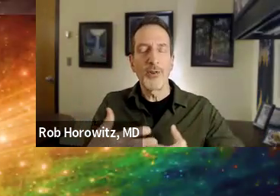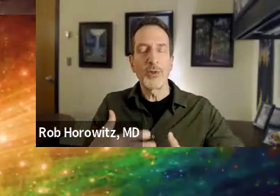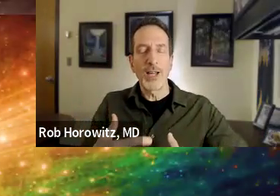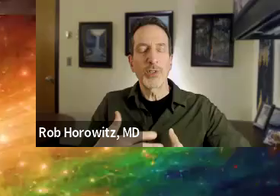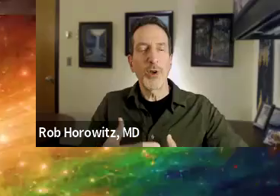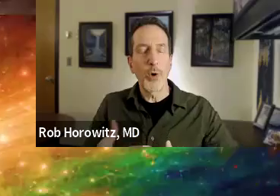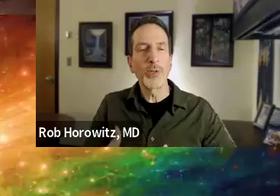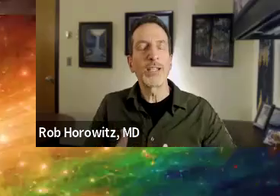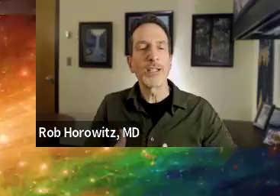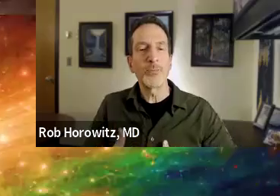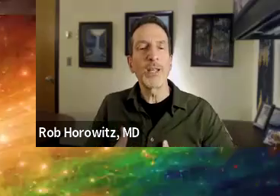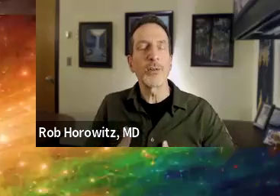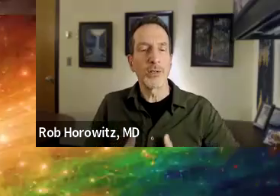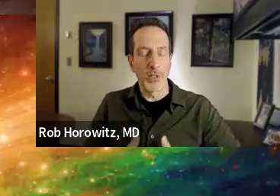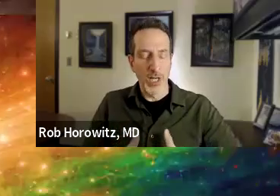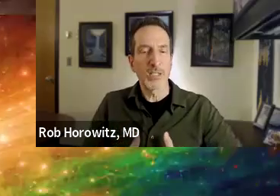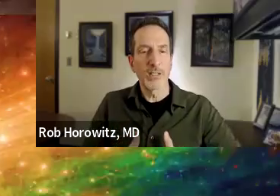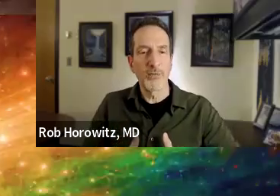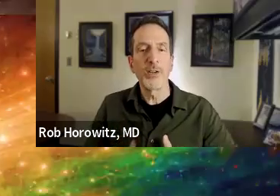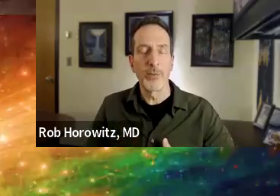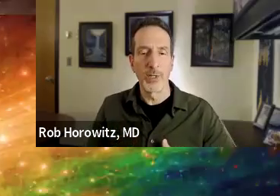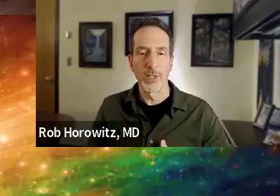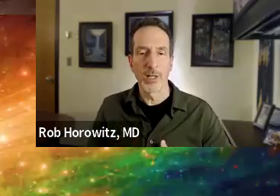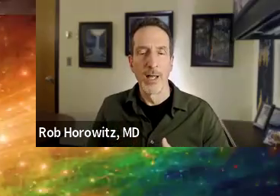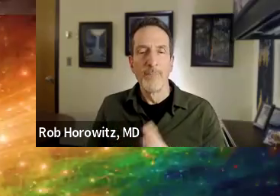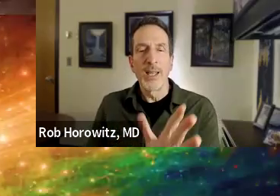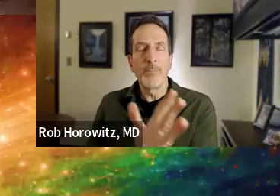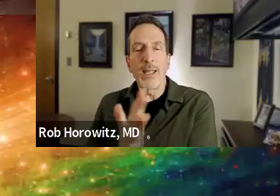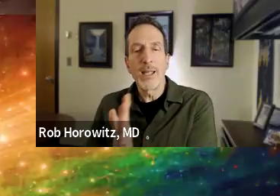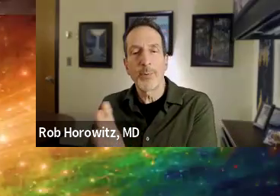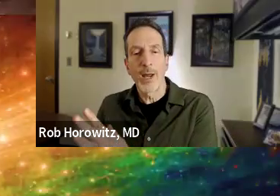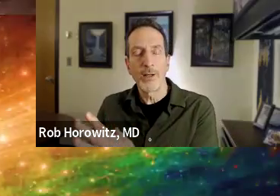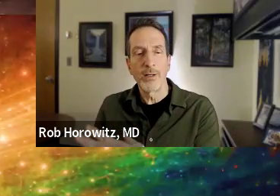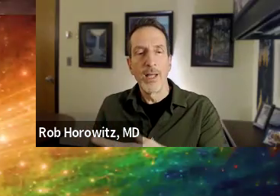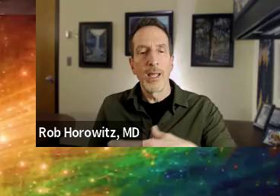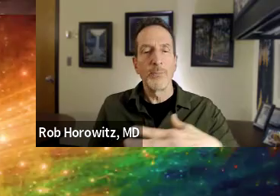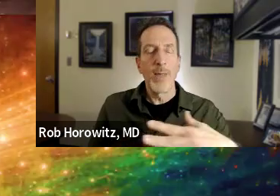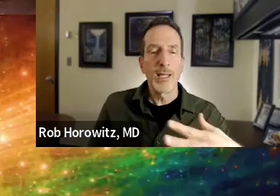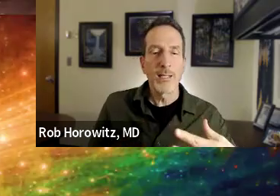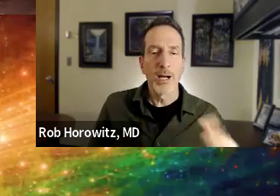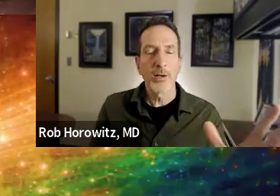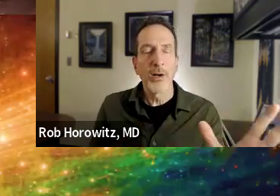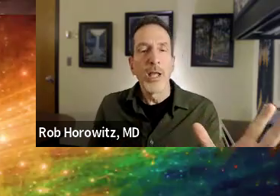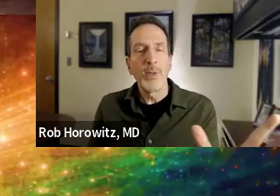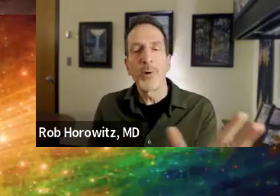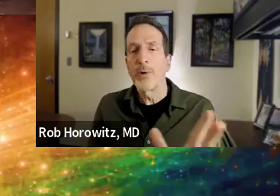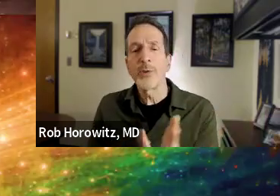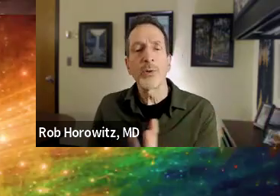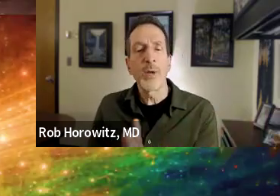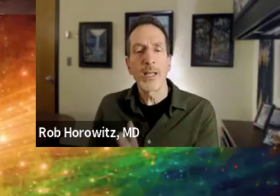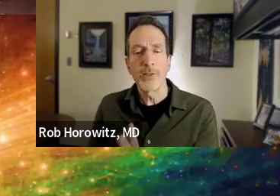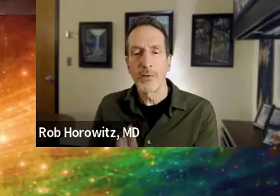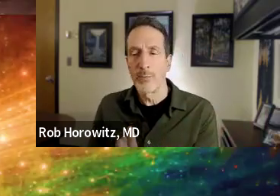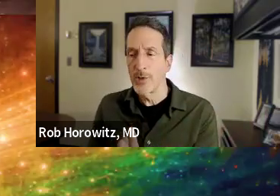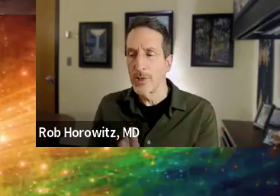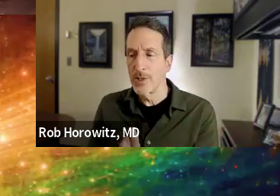We've had folks actually holding the speaker to their chest to feel the music. It may get brighter, it may get darker. People run through